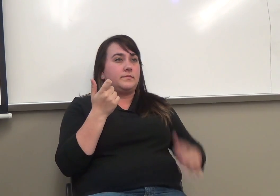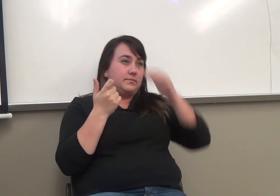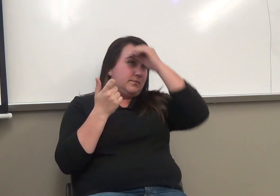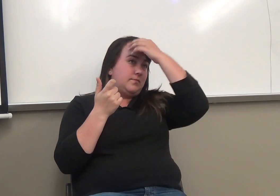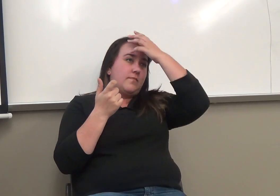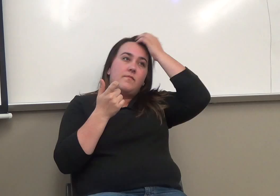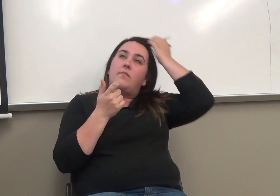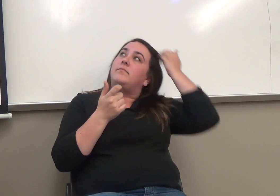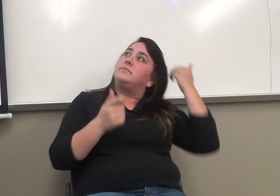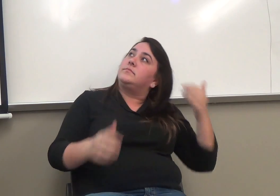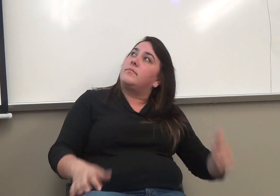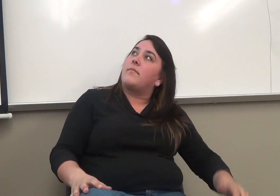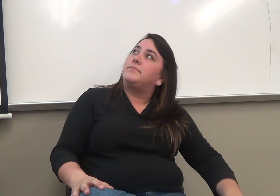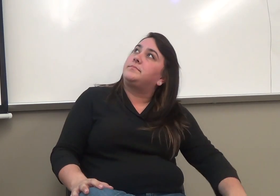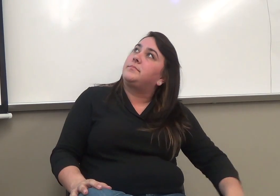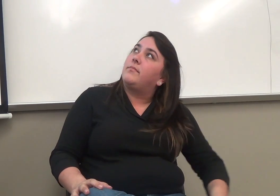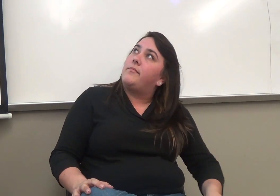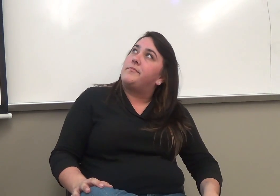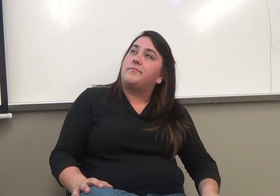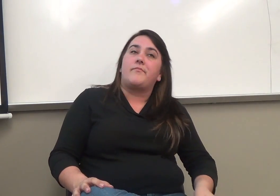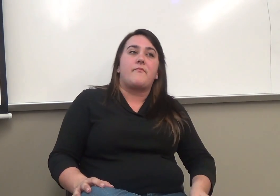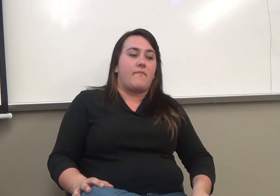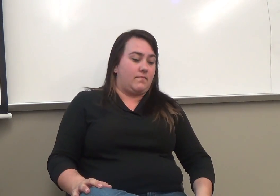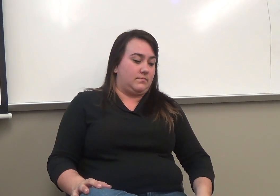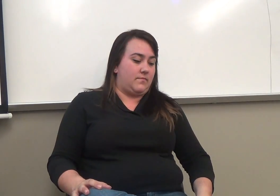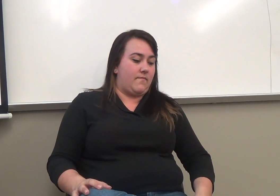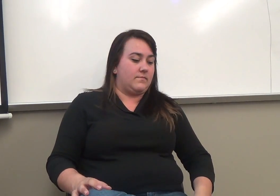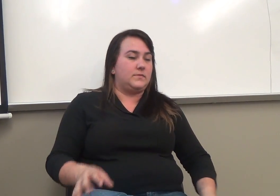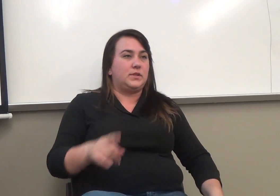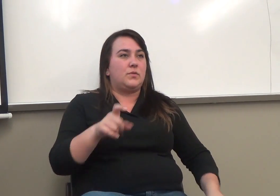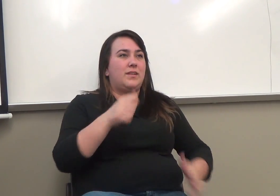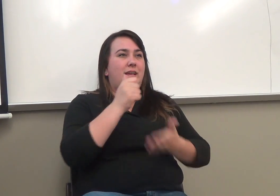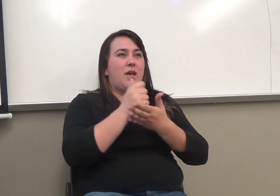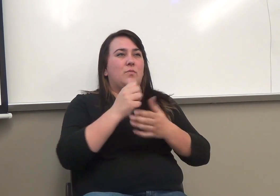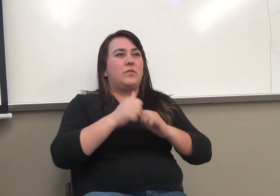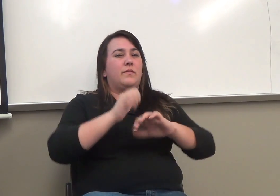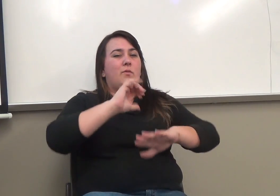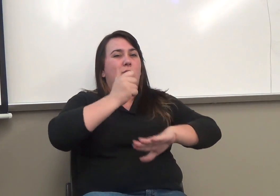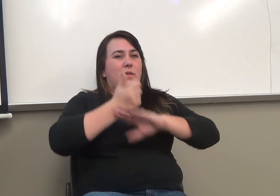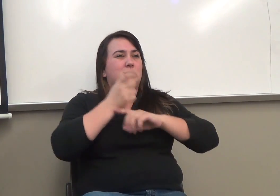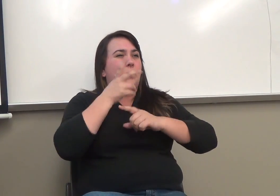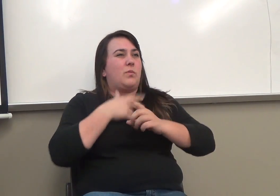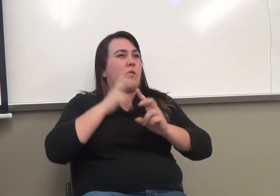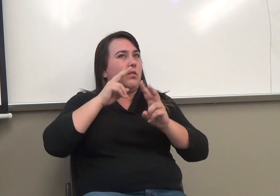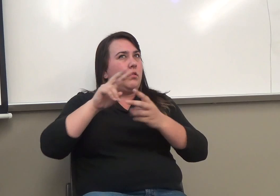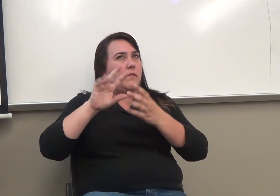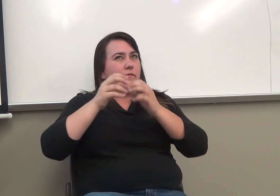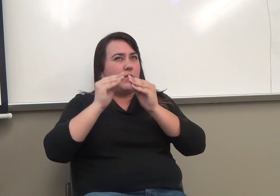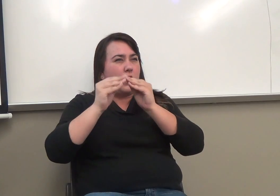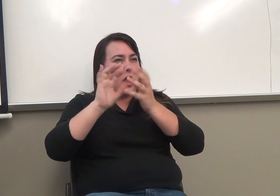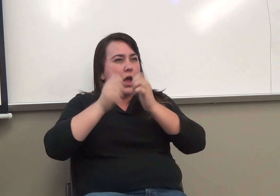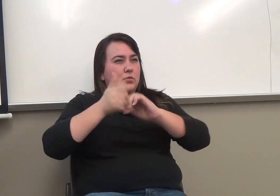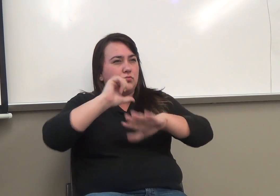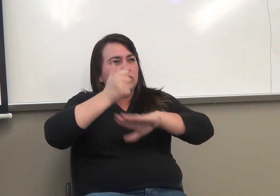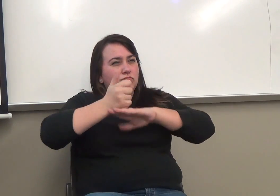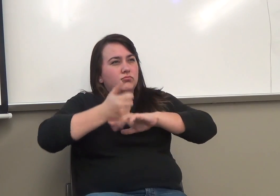to have help with the formatting, and partly this for the grammar. Okay, so I'm going to type this word.